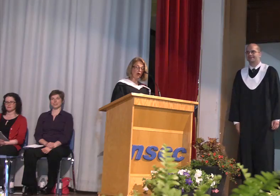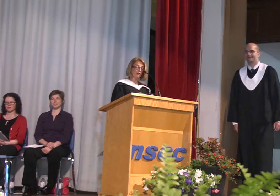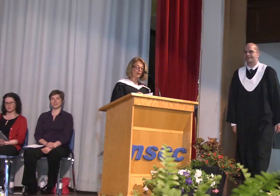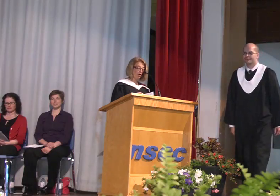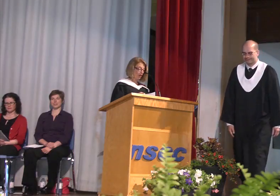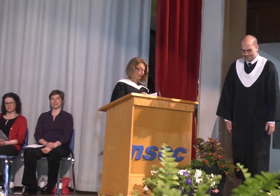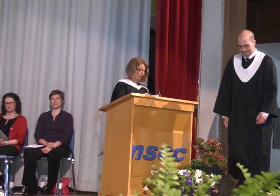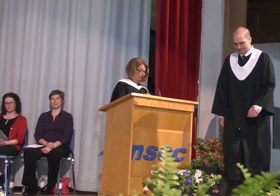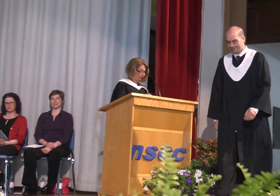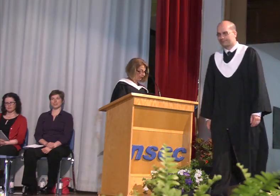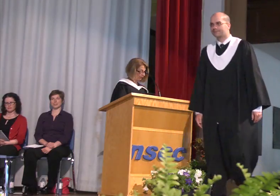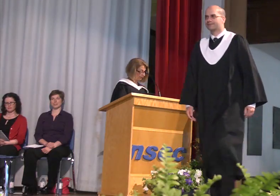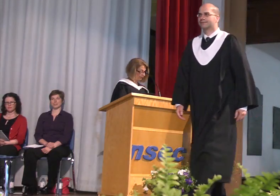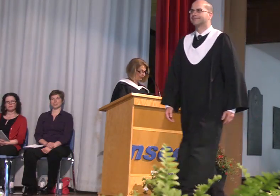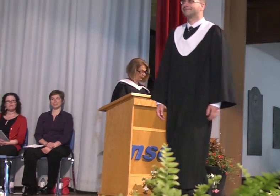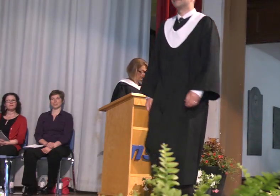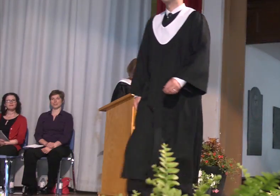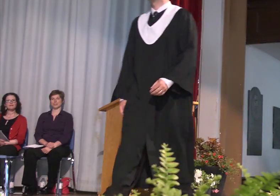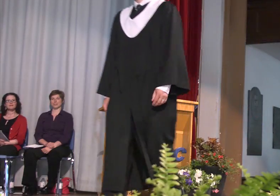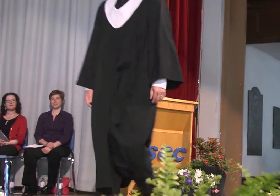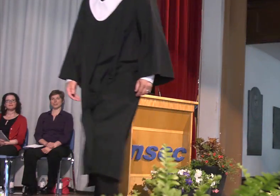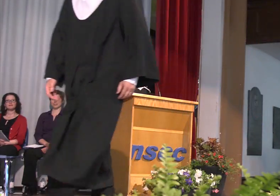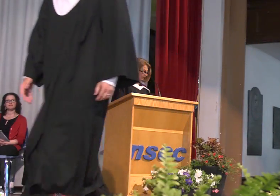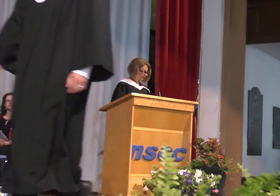John Ross, honors.